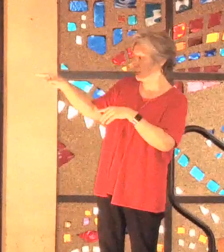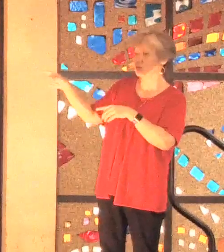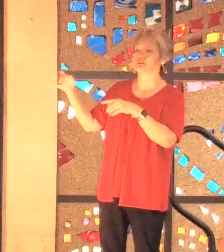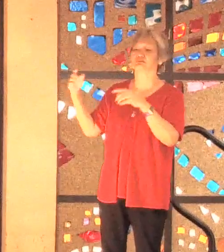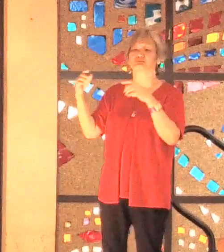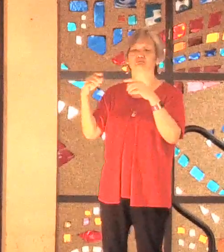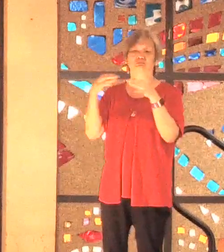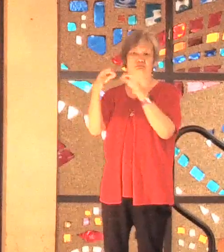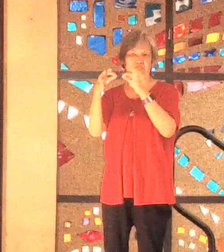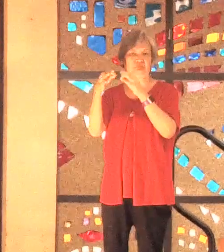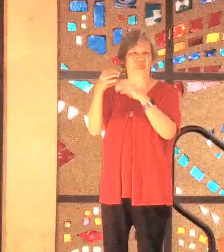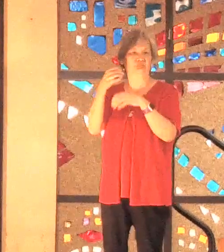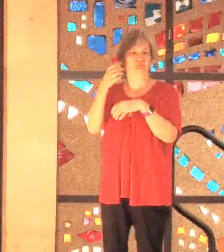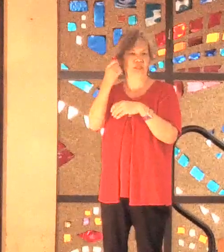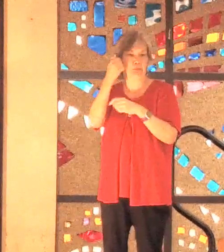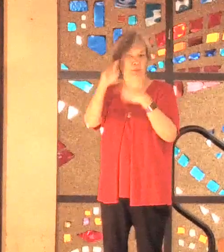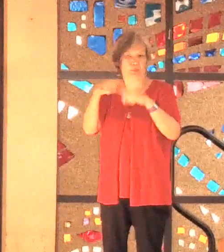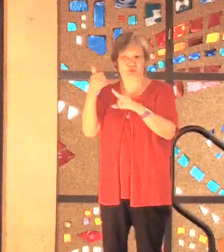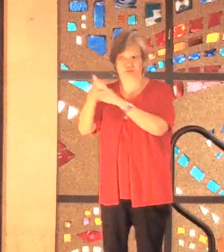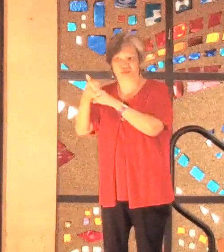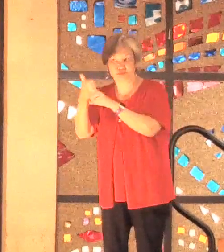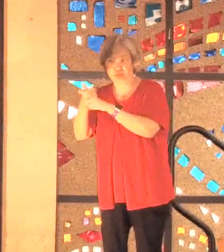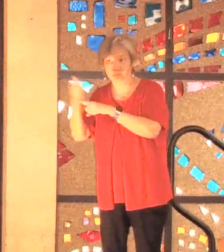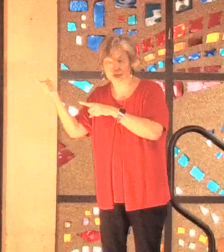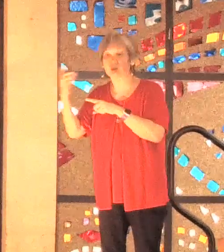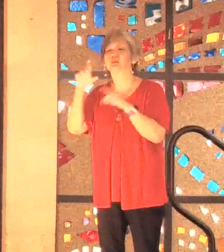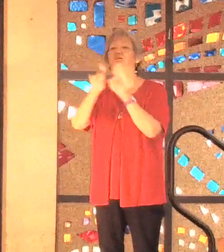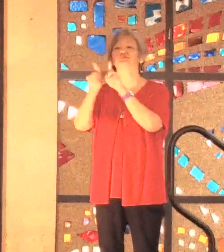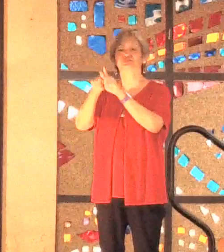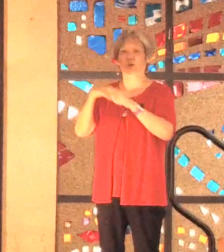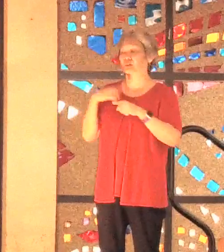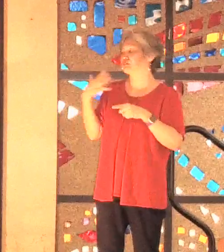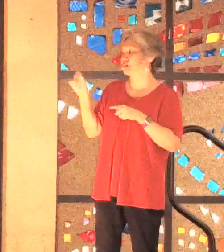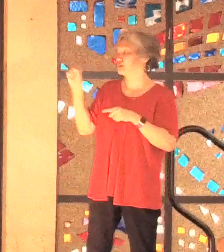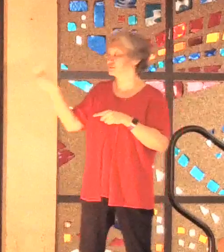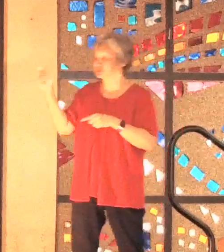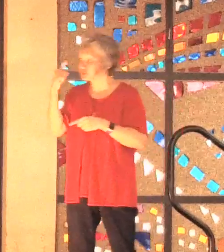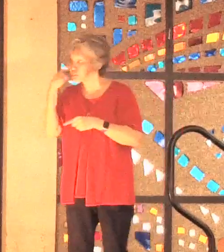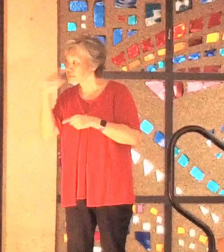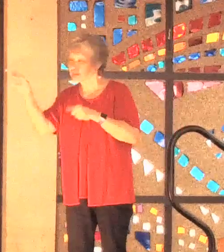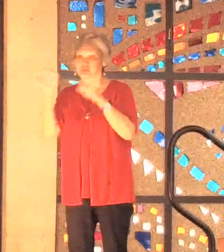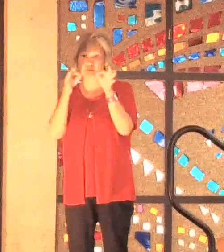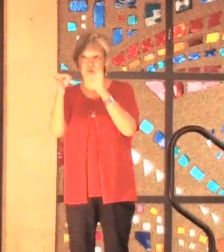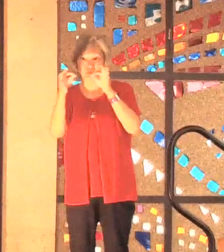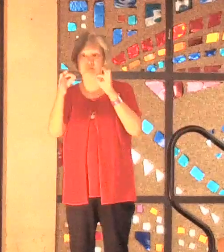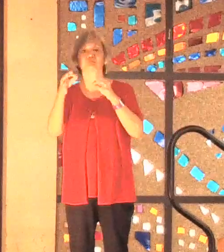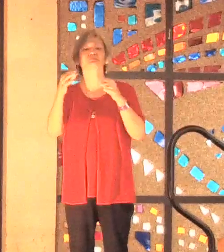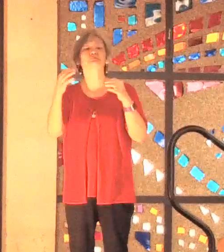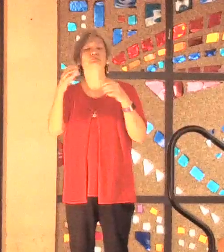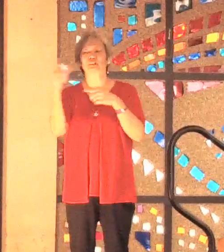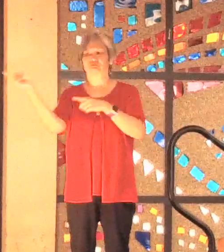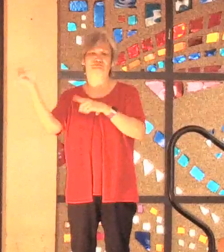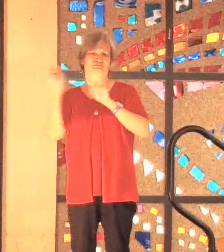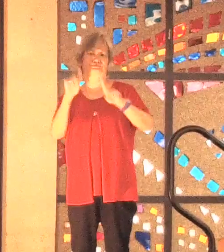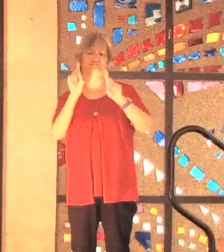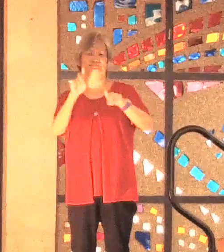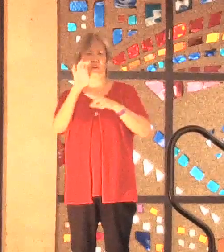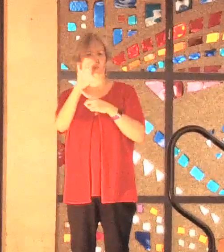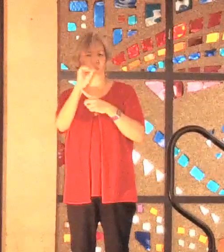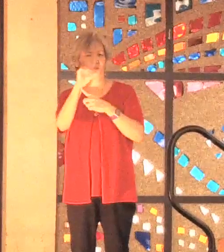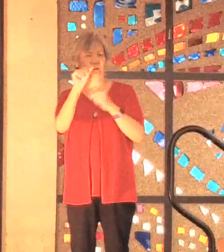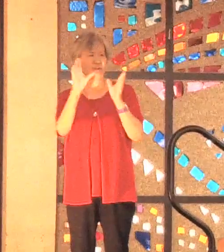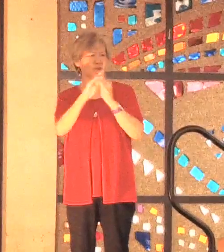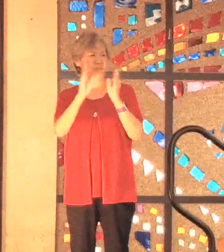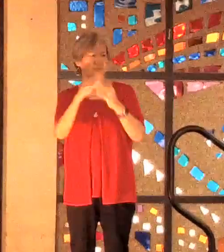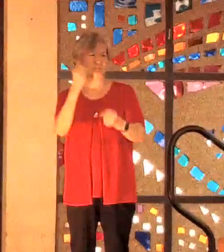Susie, I'll let Susie explain a little bit about herself. And also, I've already asked if she could